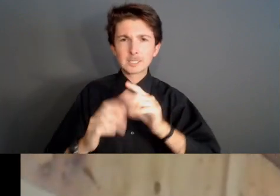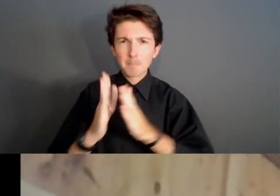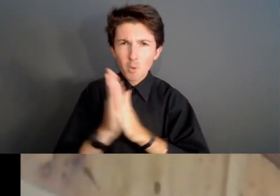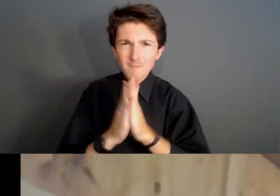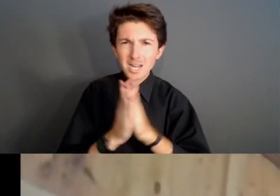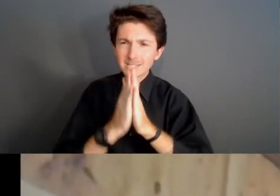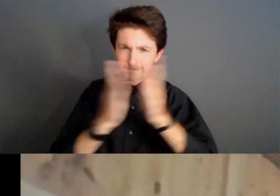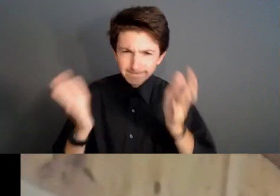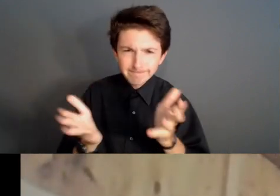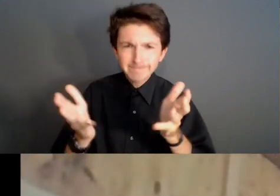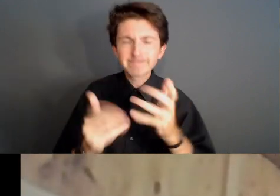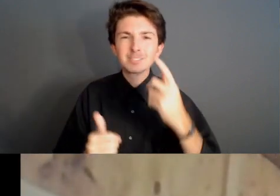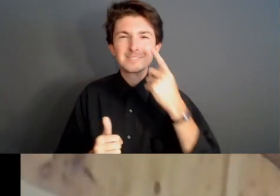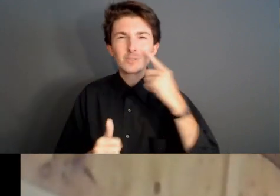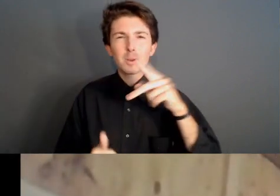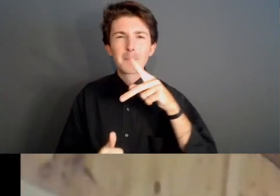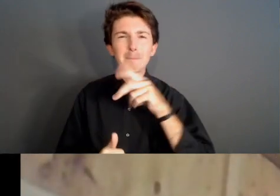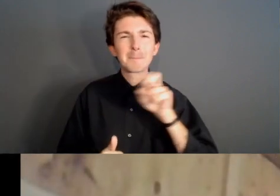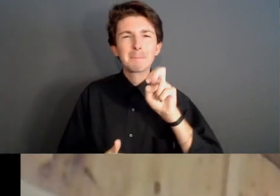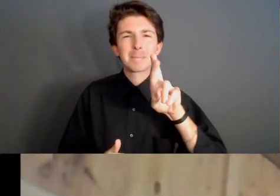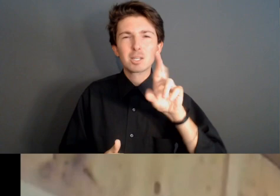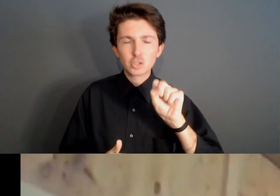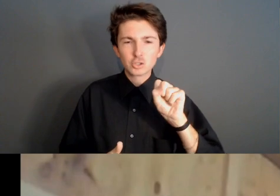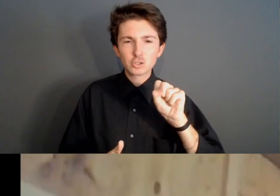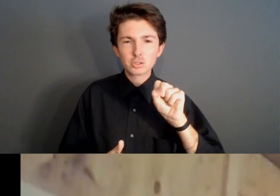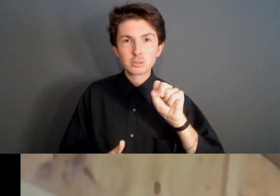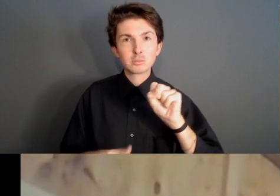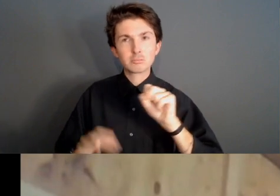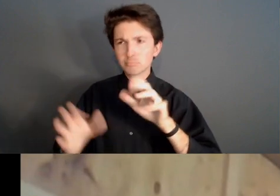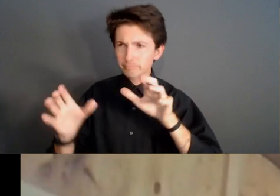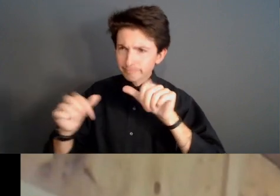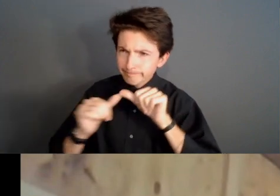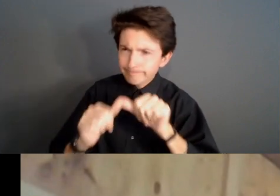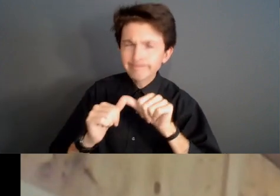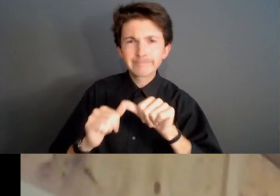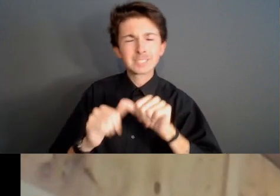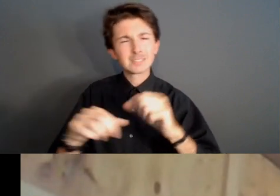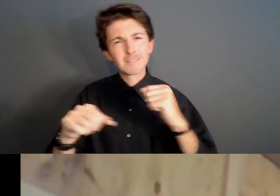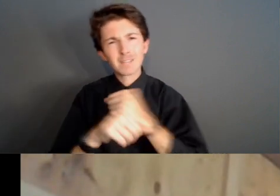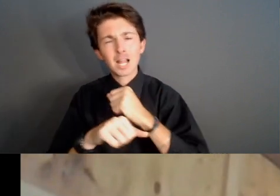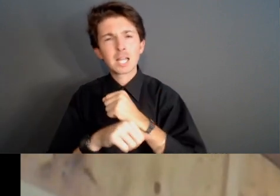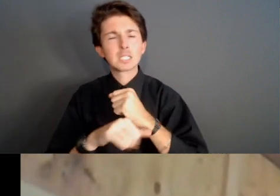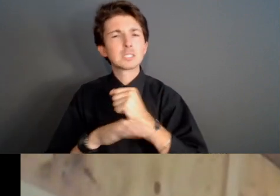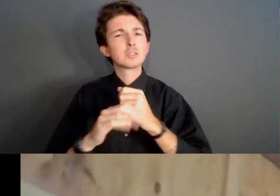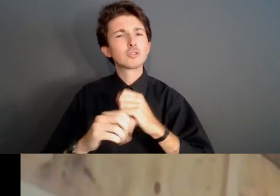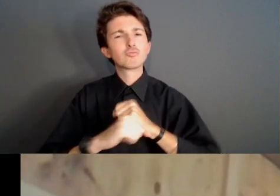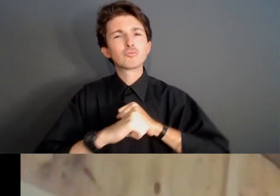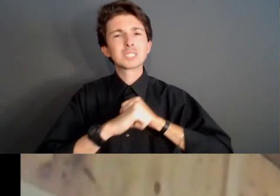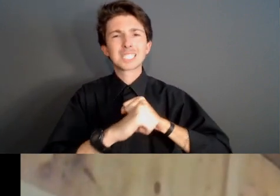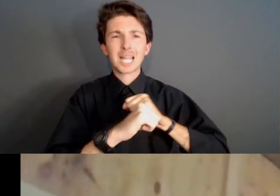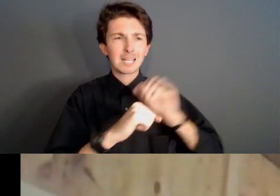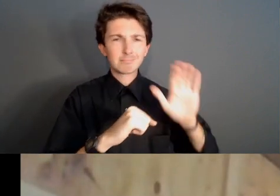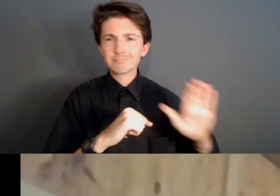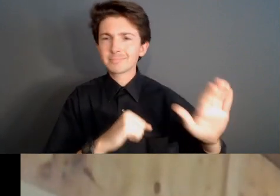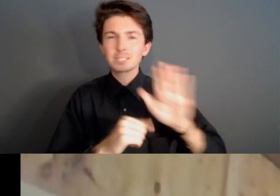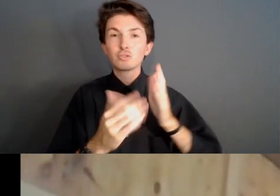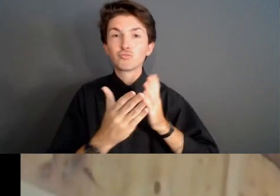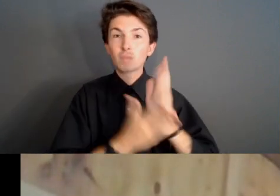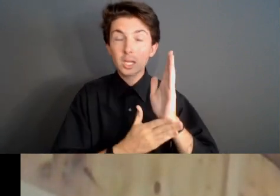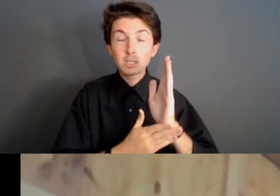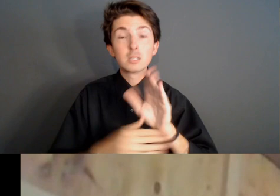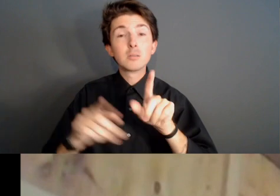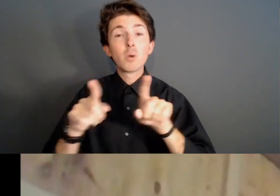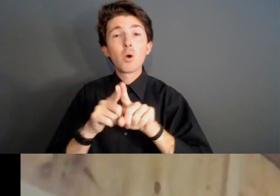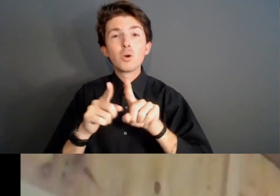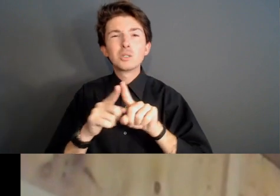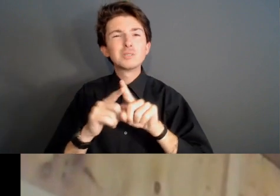his peers to not only continue to fight to protect the rights of people with disabilities, but to just be